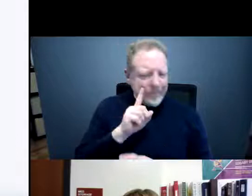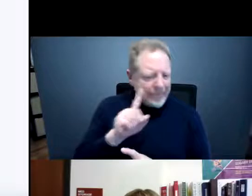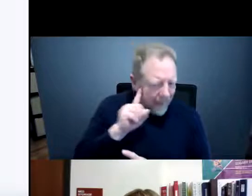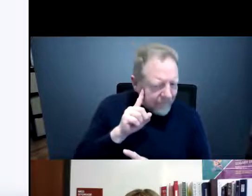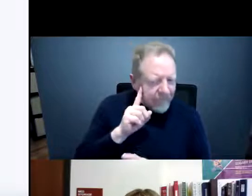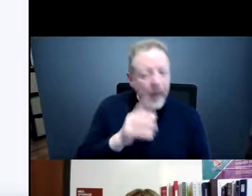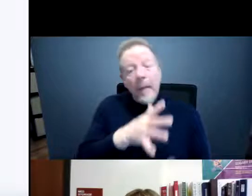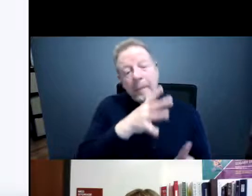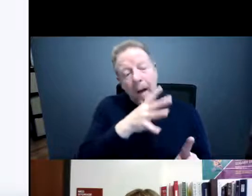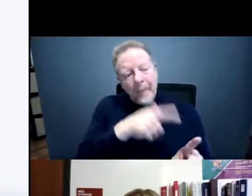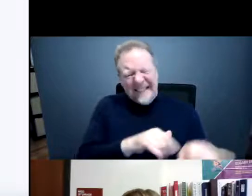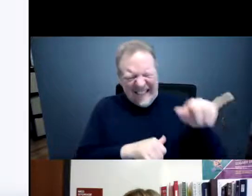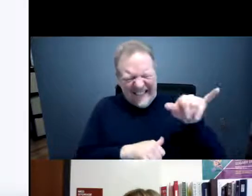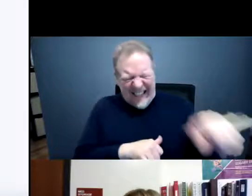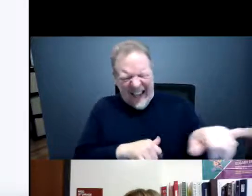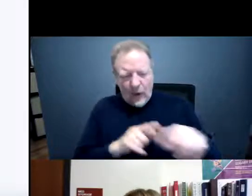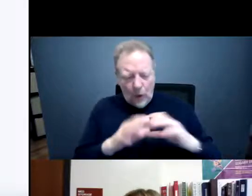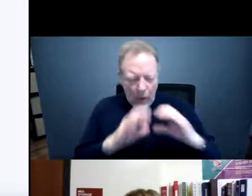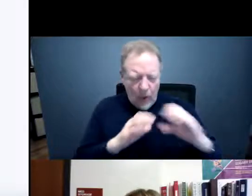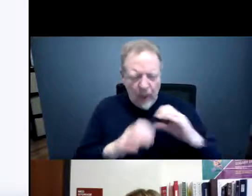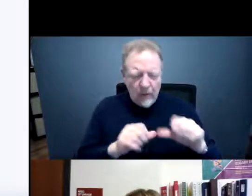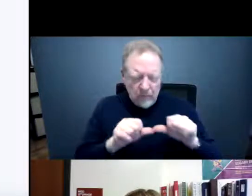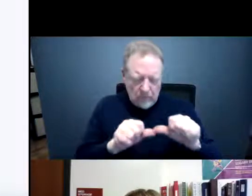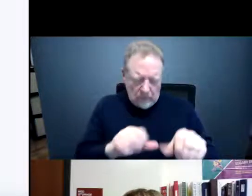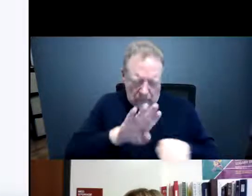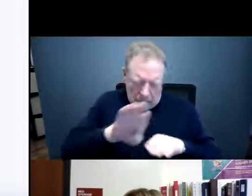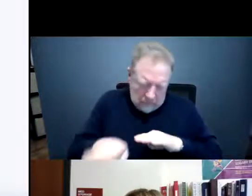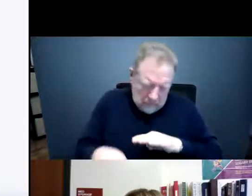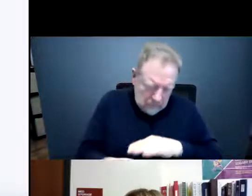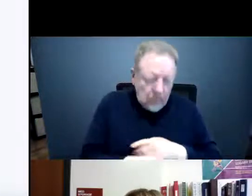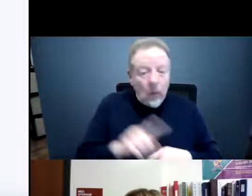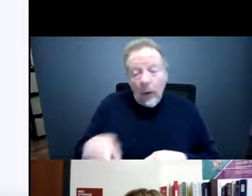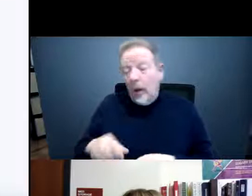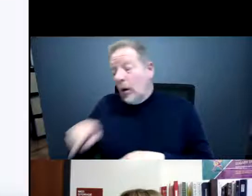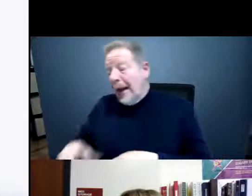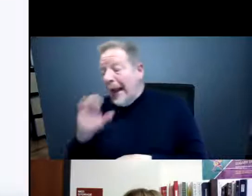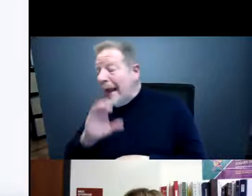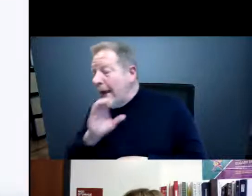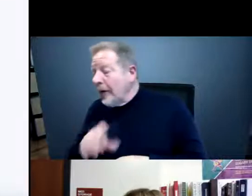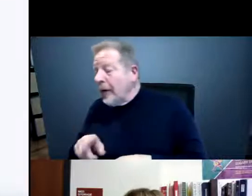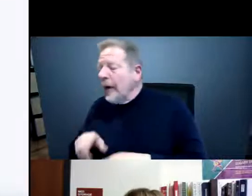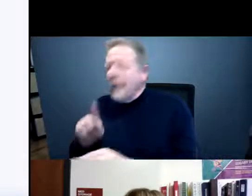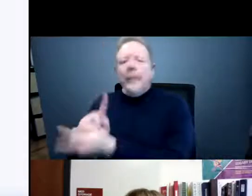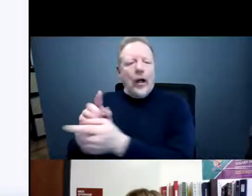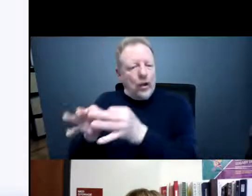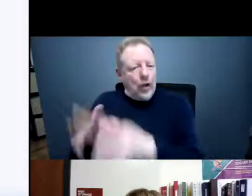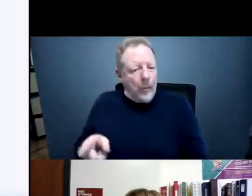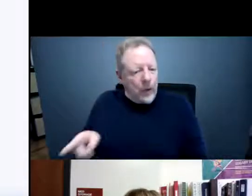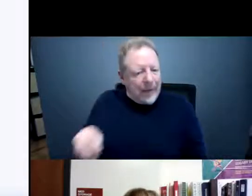mom stayed to communicate. And she went down to the cafeteria to get something to eat, ran into an interpreter, and the interpreter said, "What